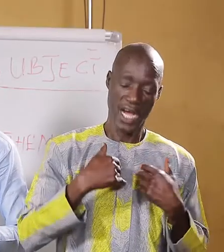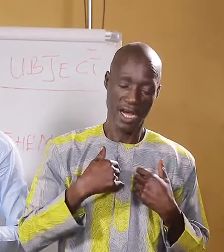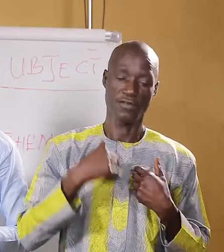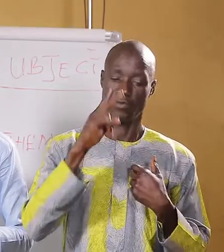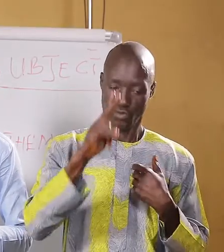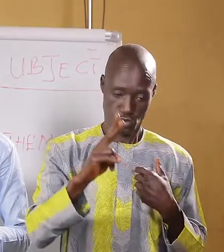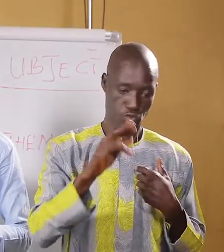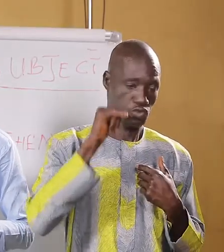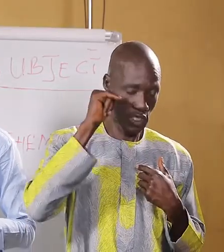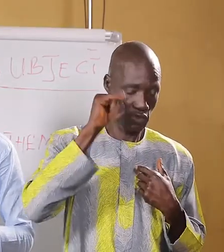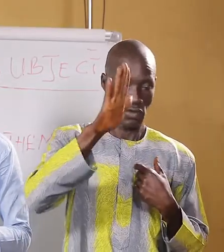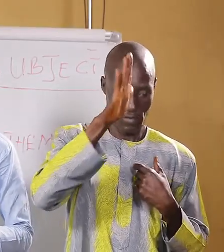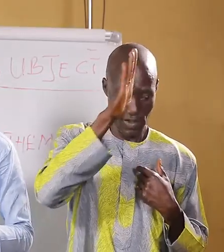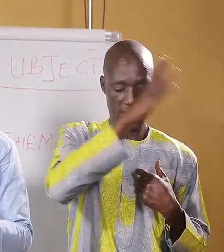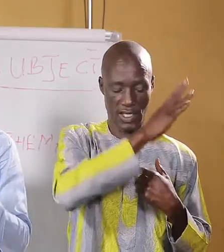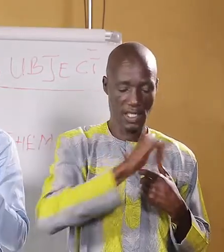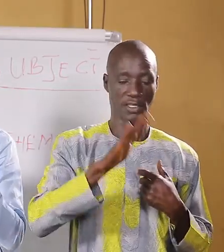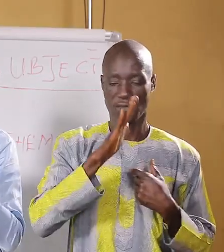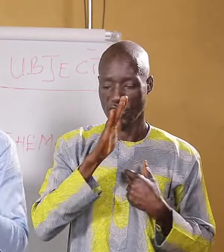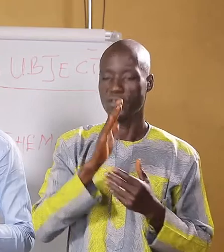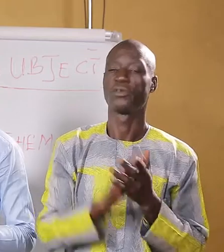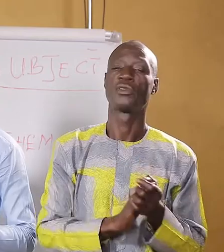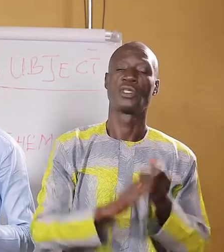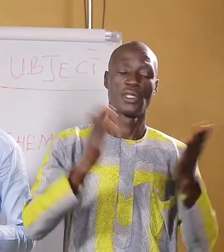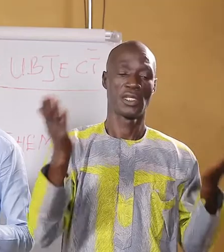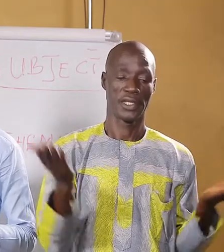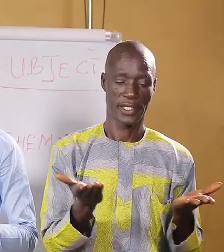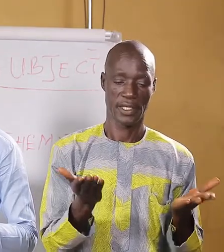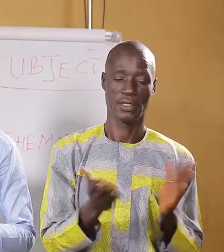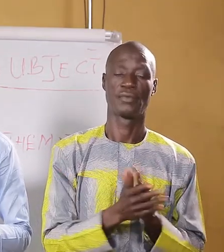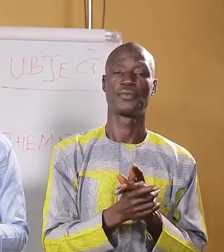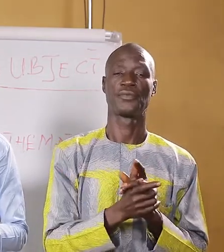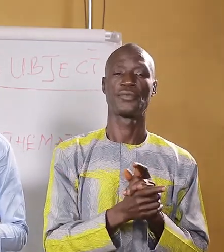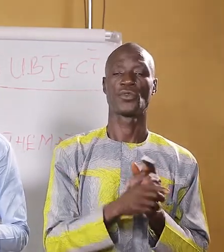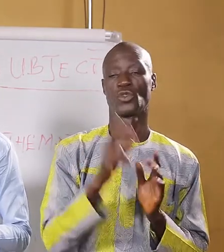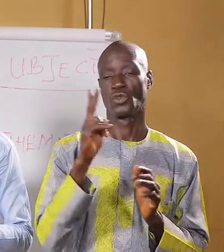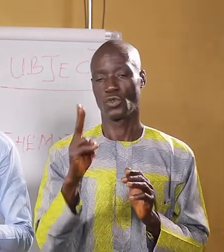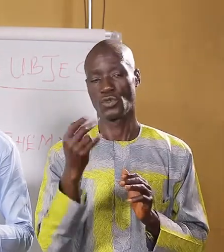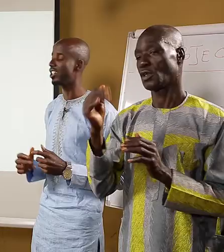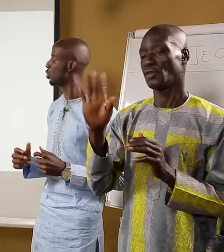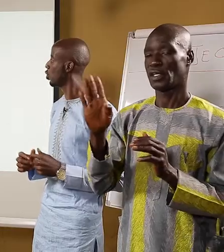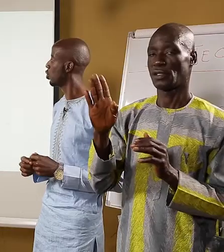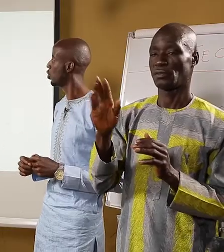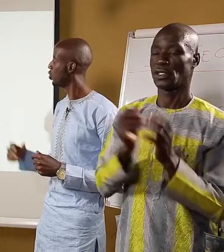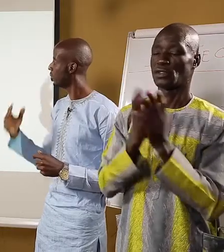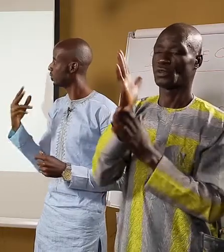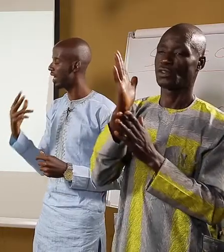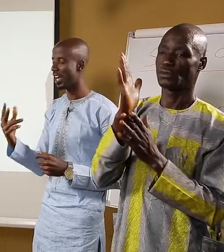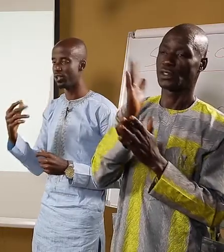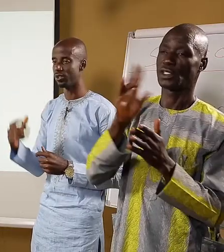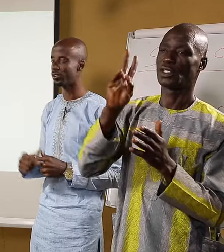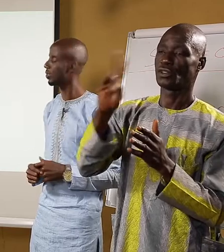the mother, they are all grown-ups. So in this case, the father and the mother, they are the